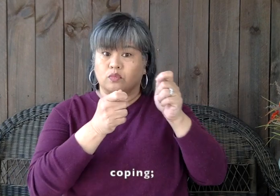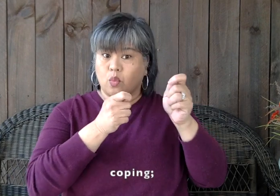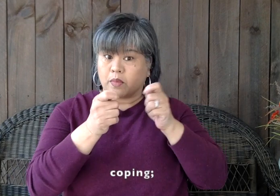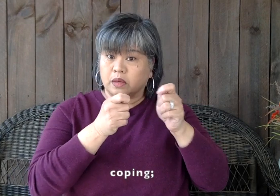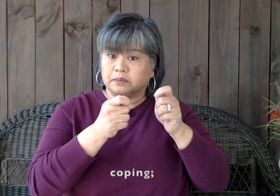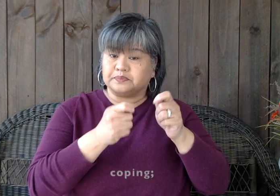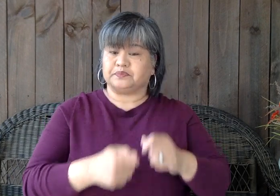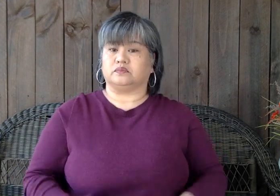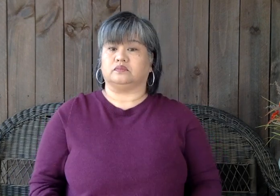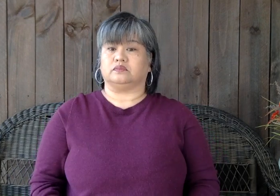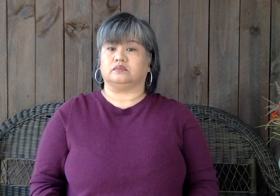coping,